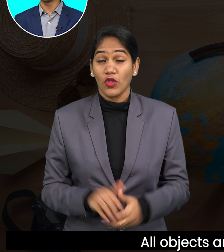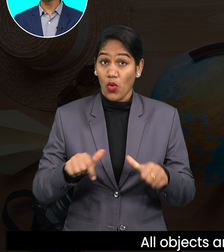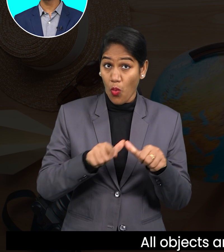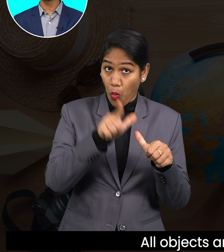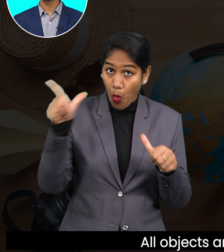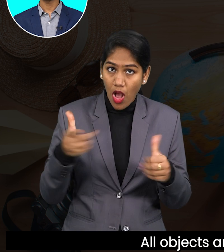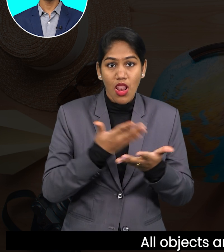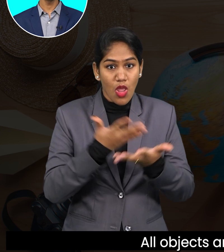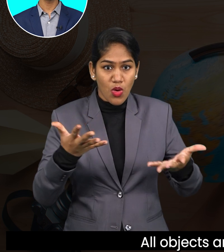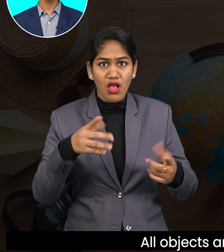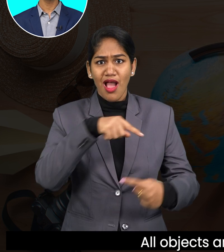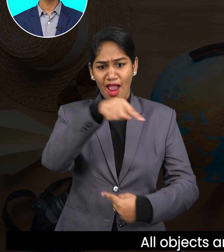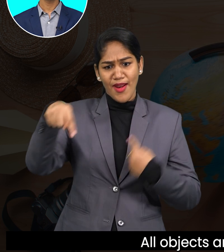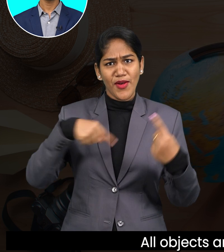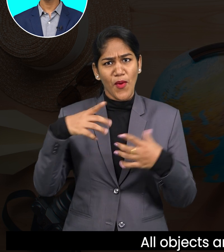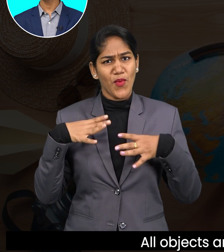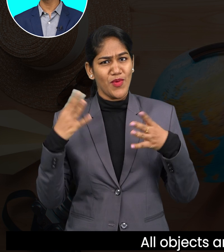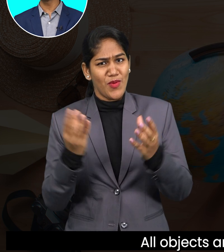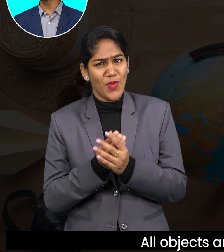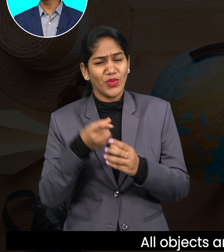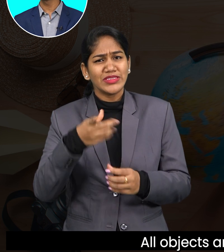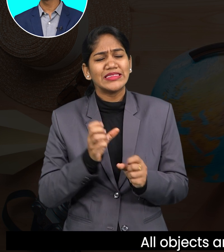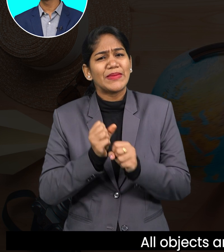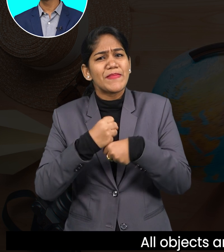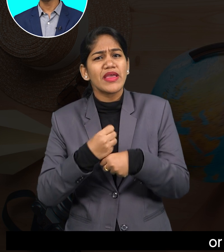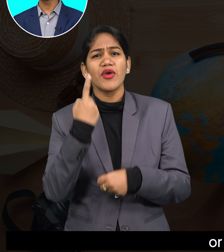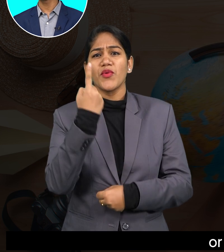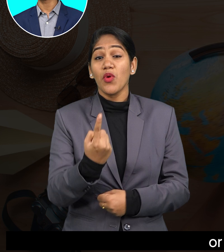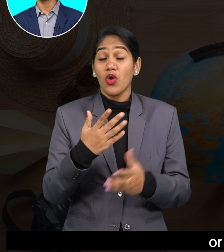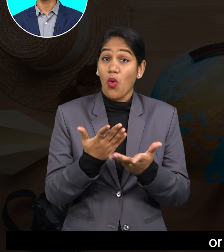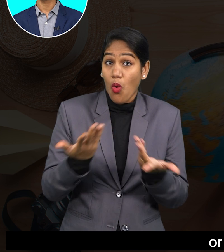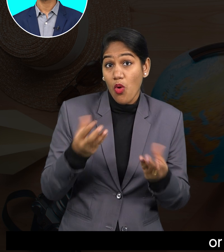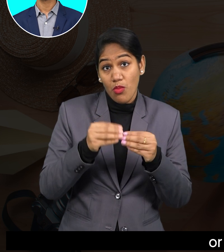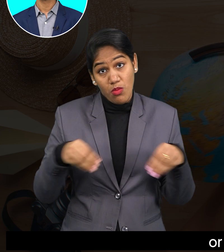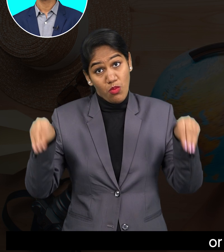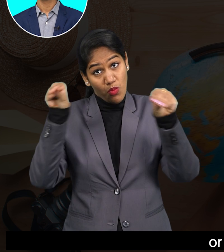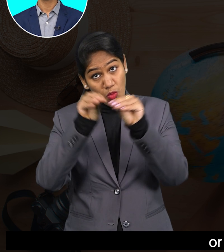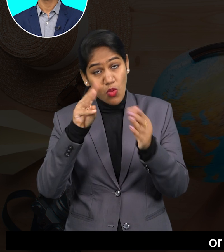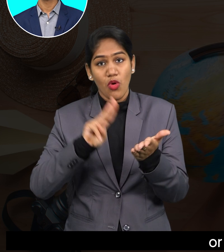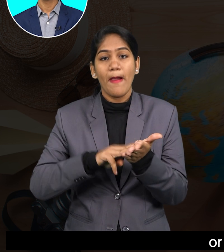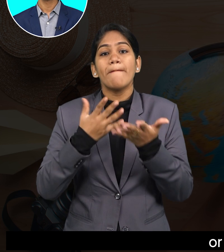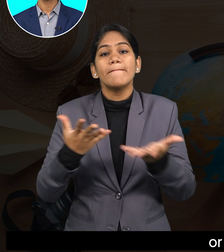All objects around us are made of one or more materials.